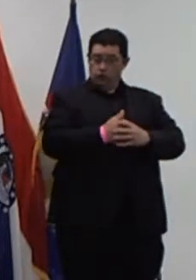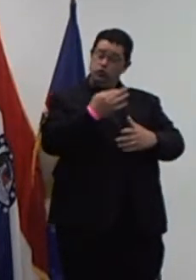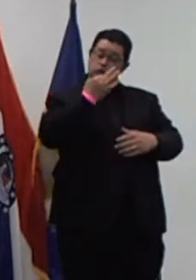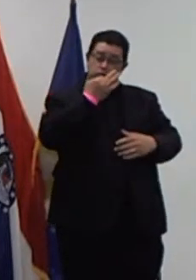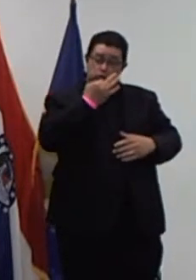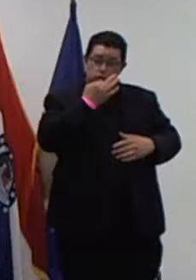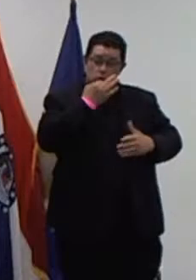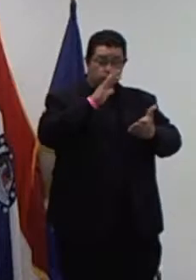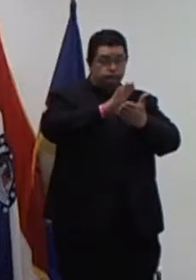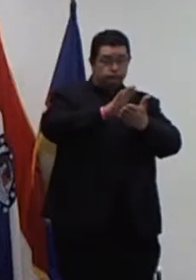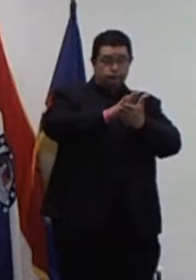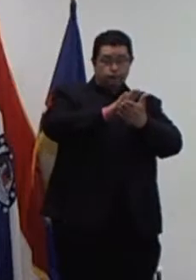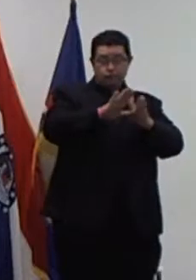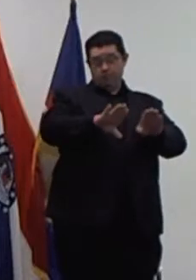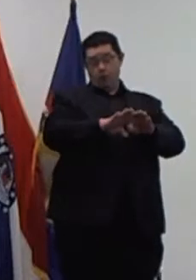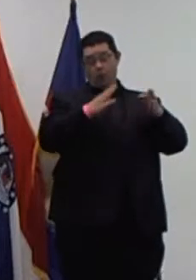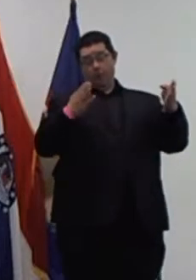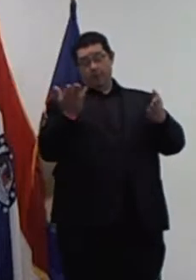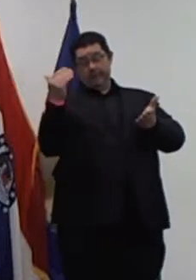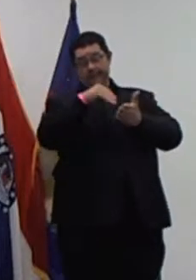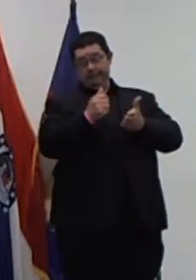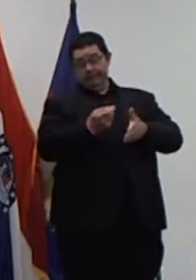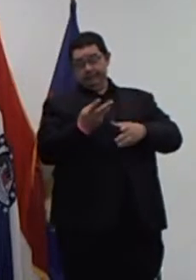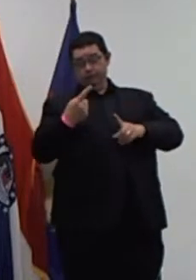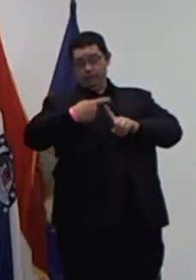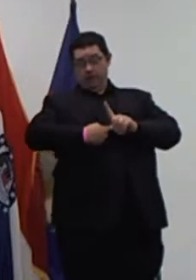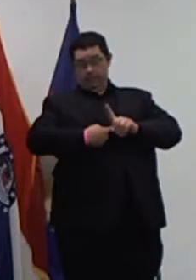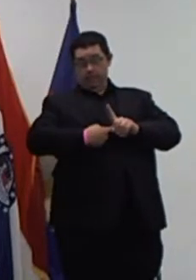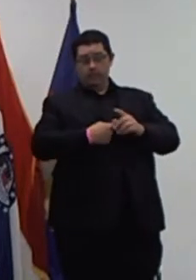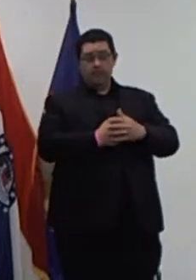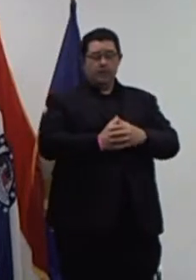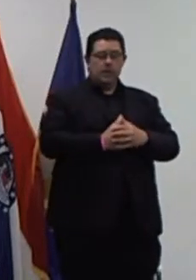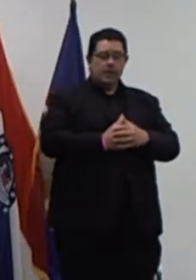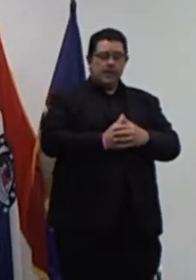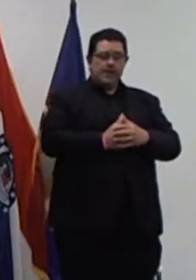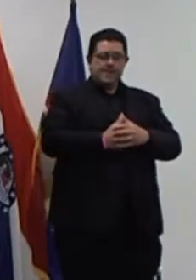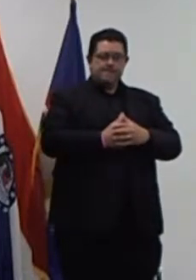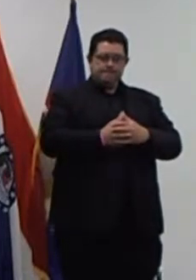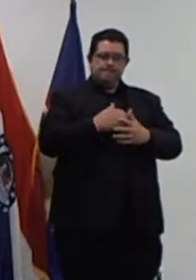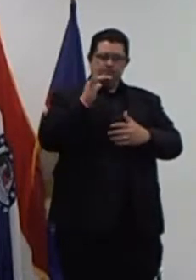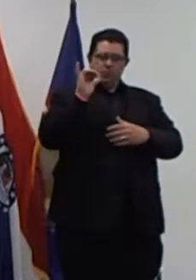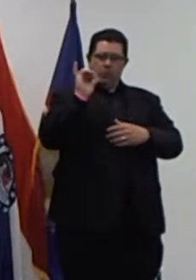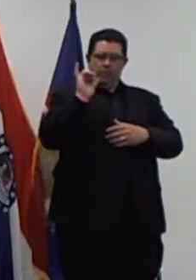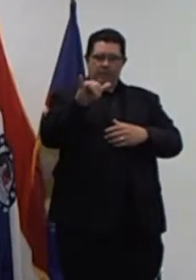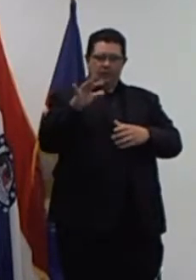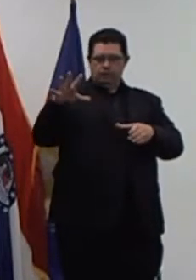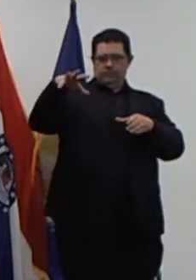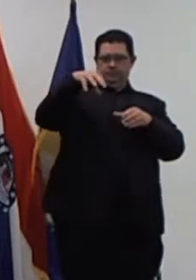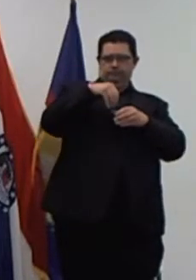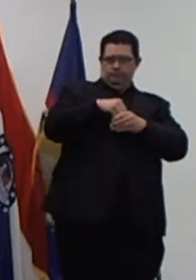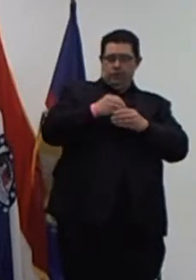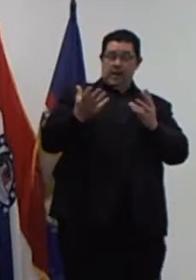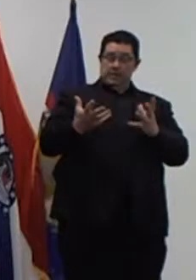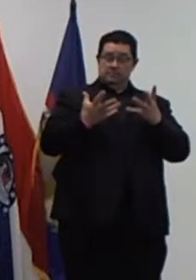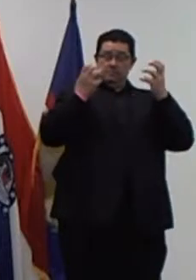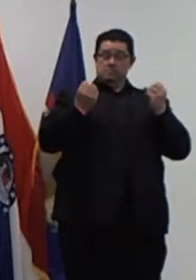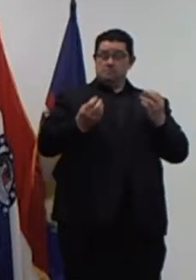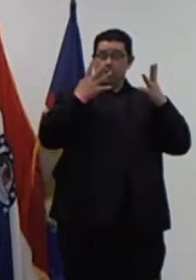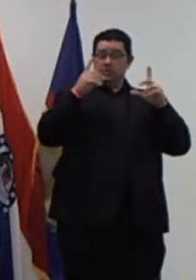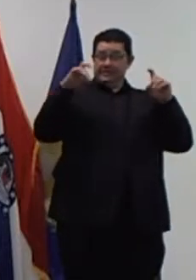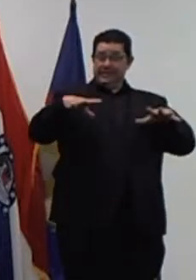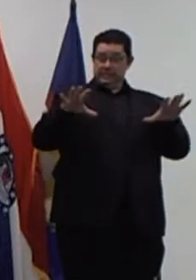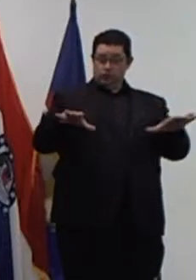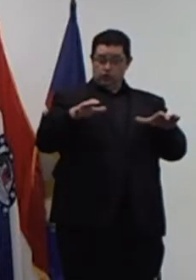school's going to open up here just in a few months. That's going to be all a factor that's going to play in. So as much testing as we can do between now and that